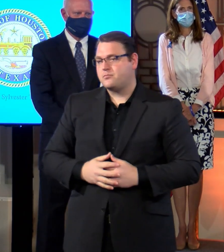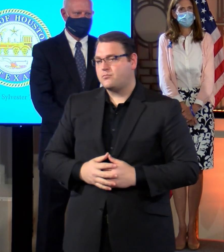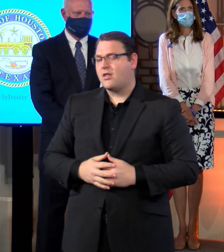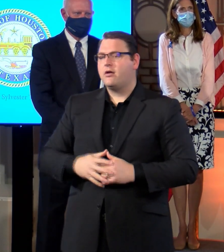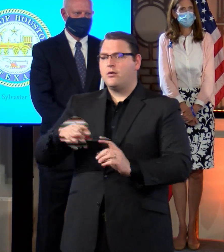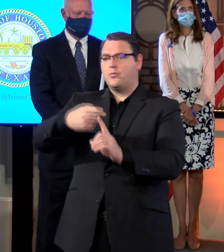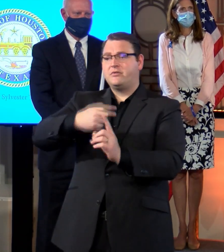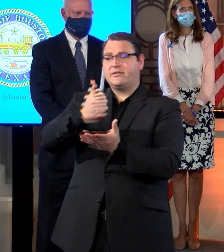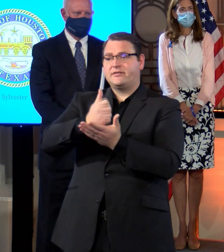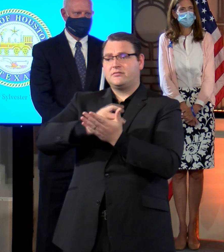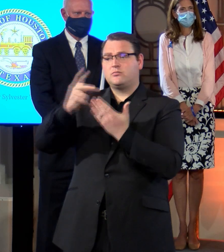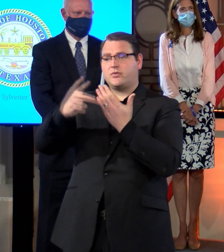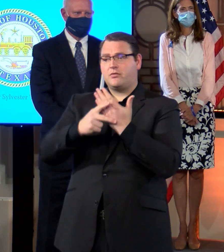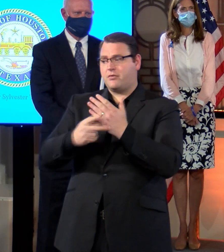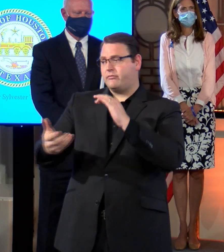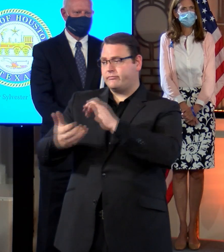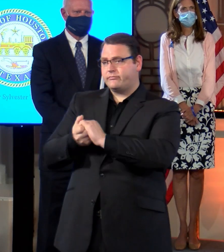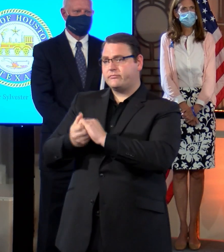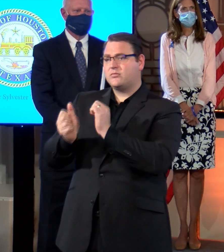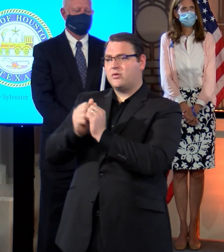in partnership with Baker Ripley